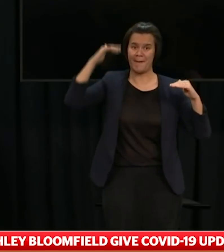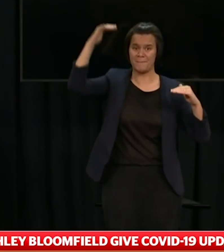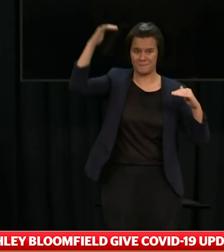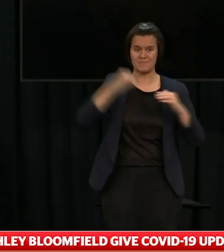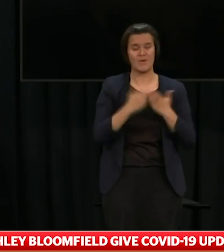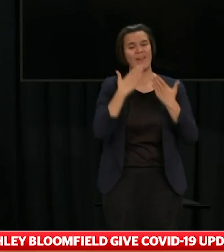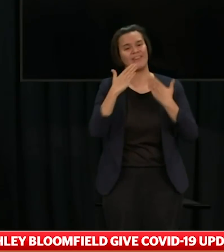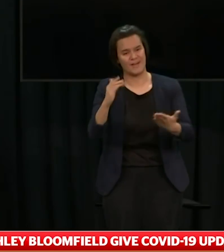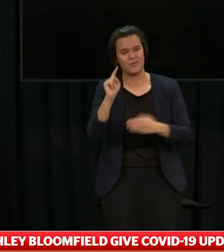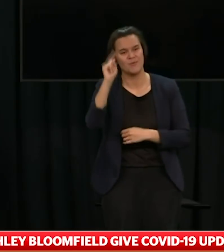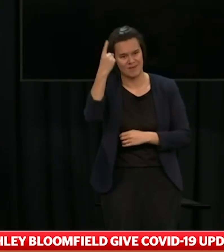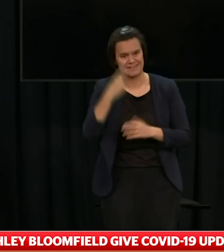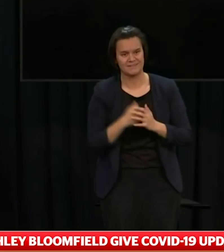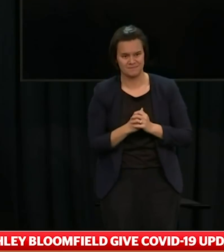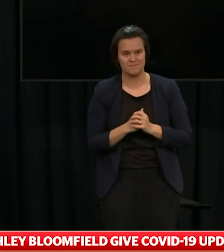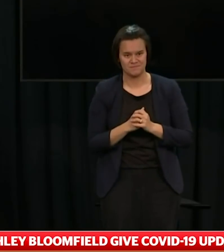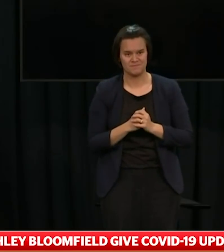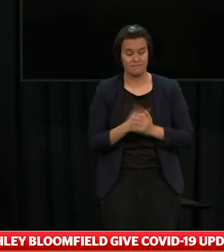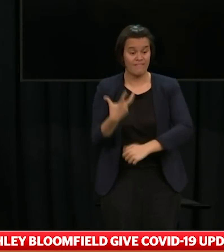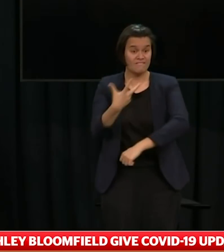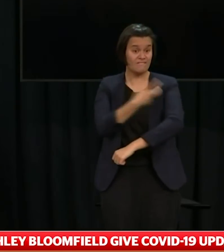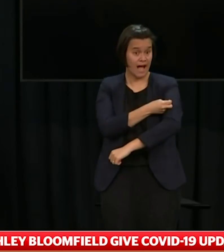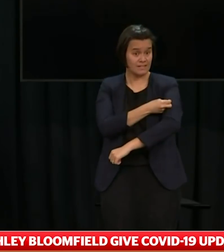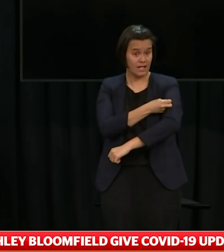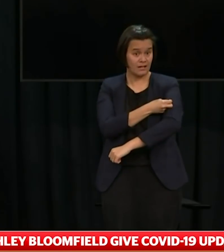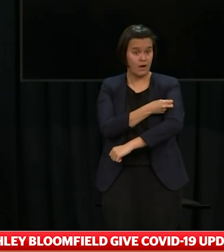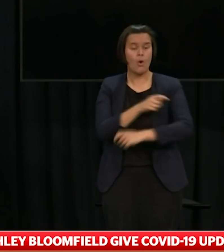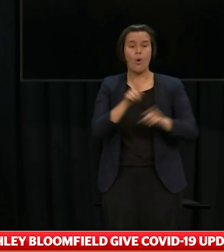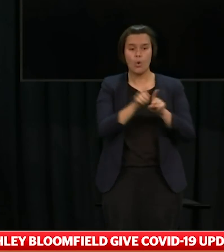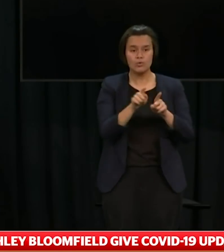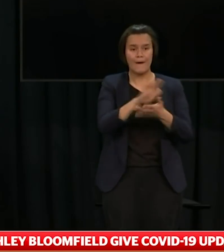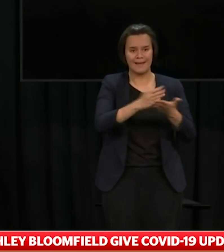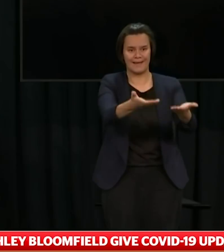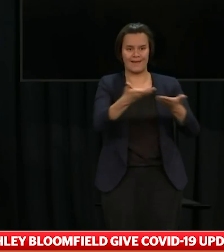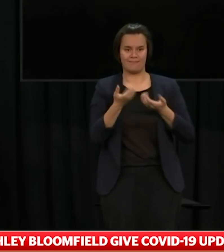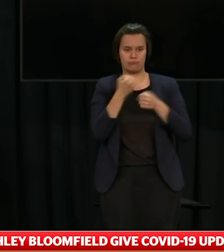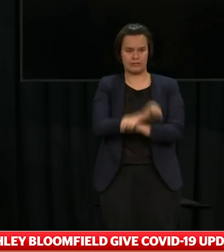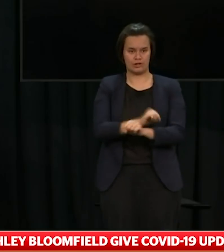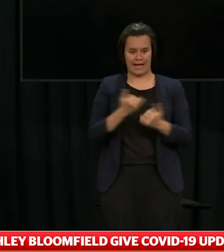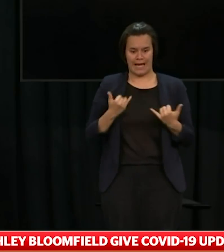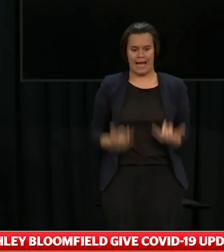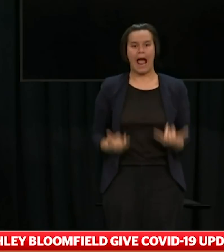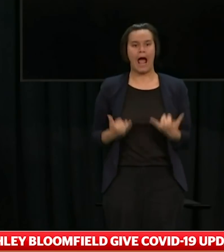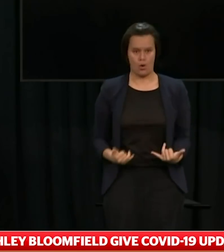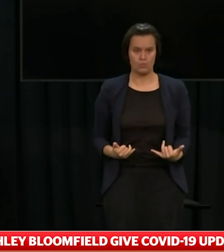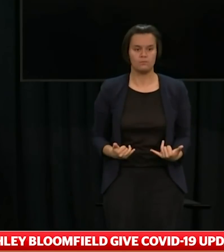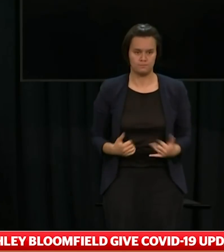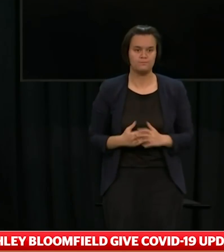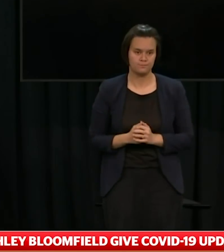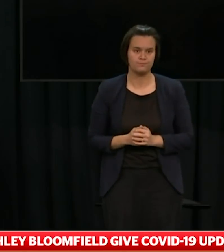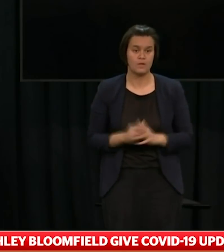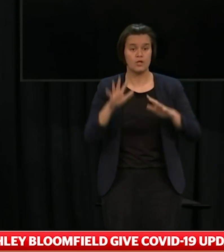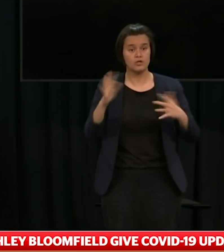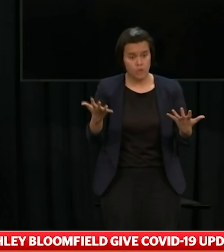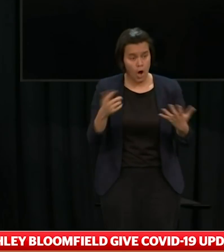those vaccination rates also offer us greater protection now too. And we have said we would factor that in